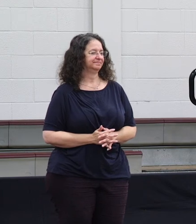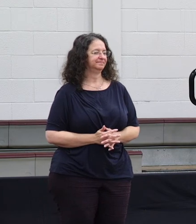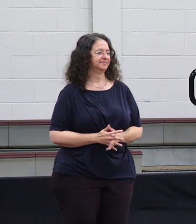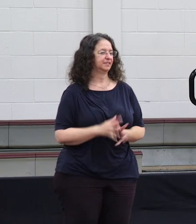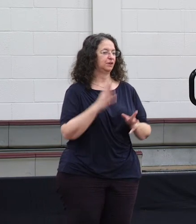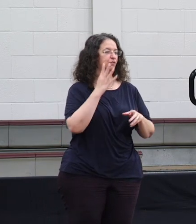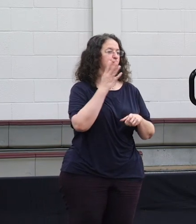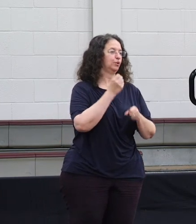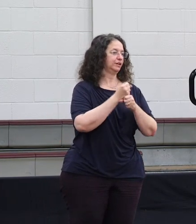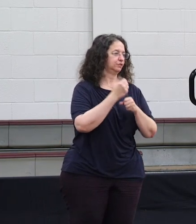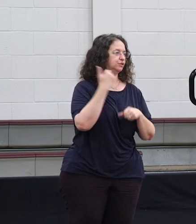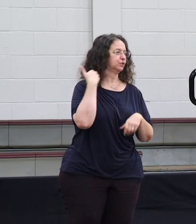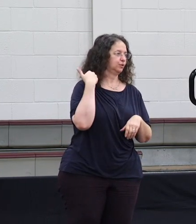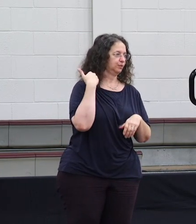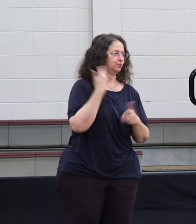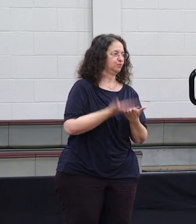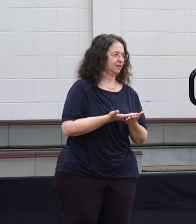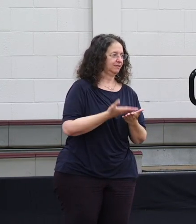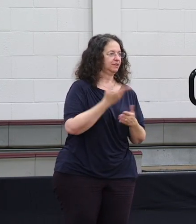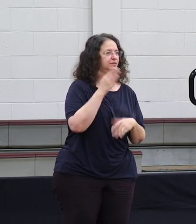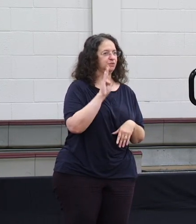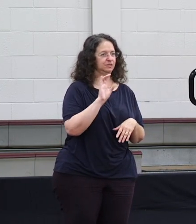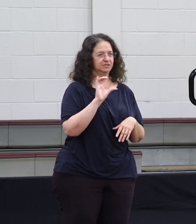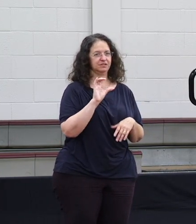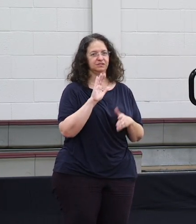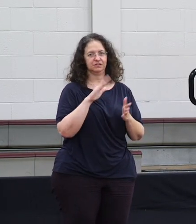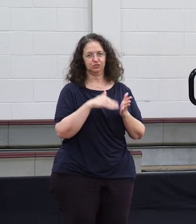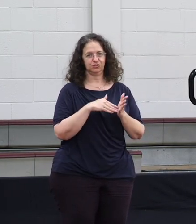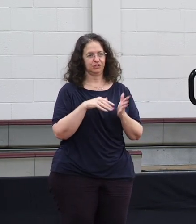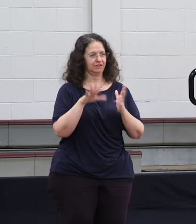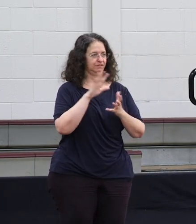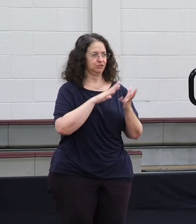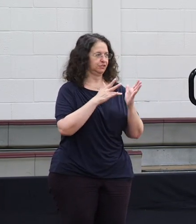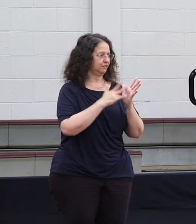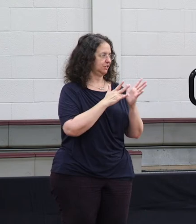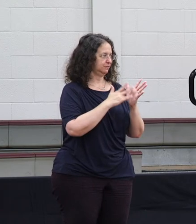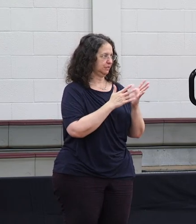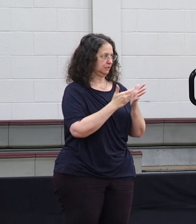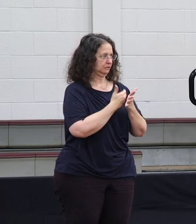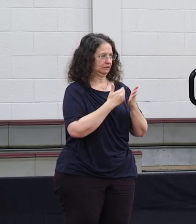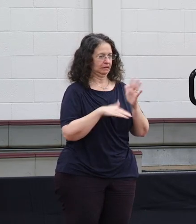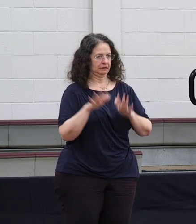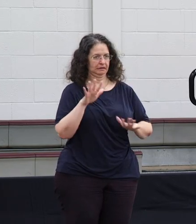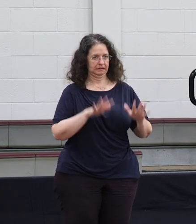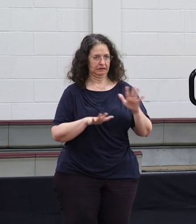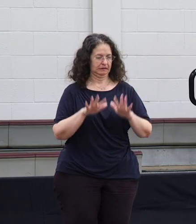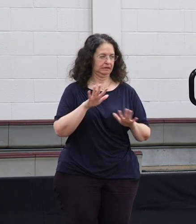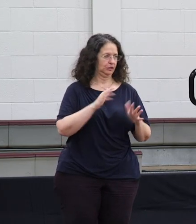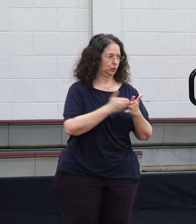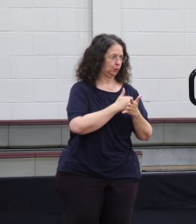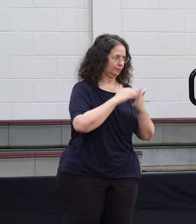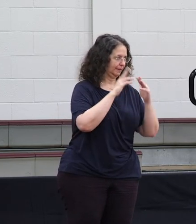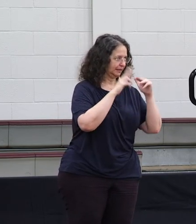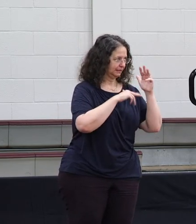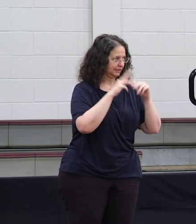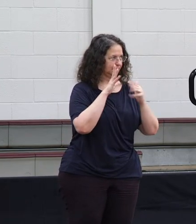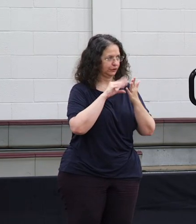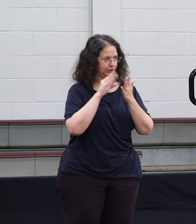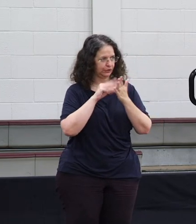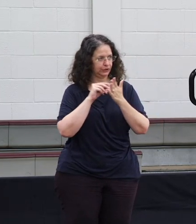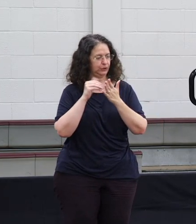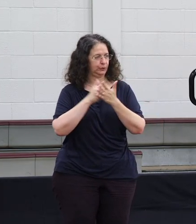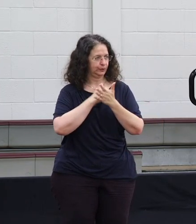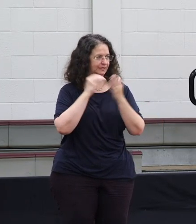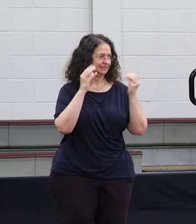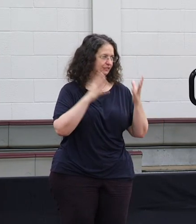Four years ago, we all arrived at Bristol Central as confused freshmen in a completely new environment, a whole new building to learn with so many new